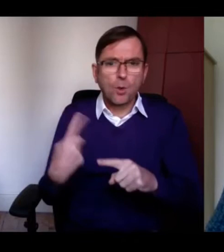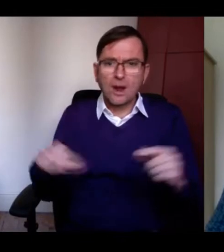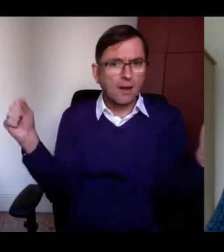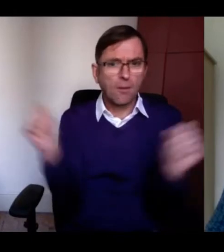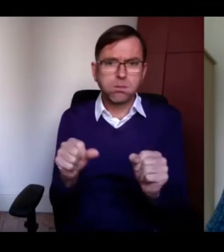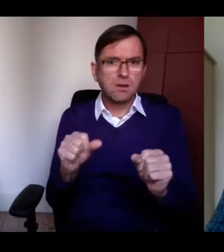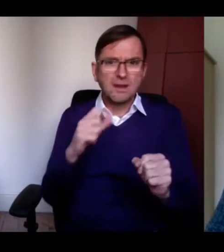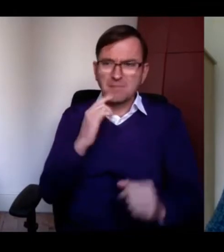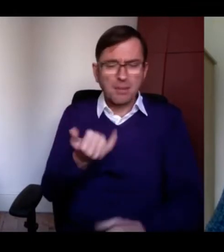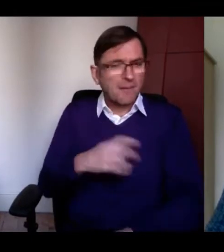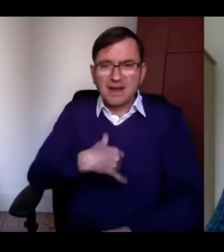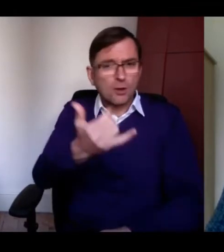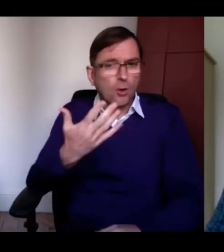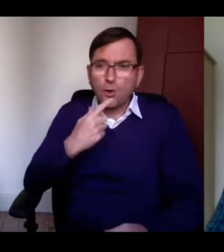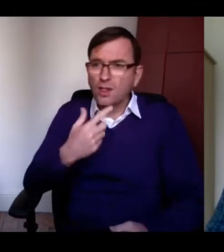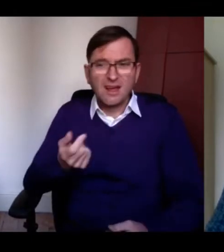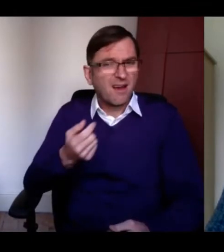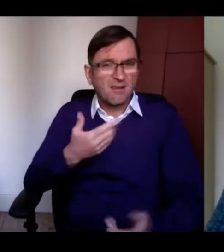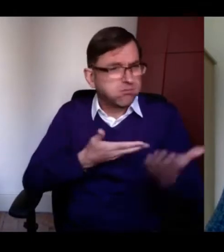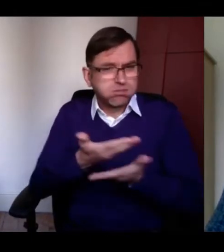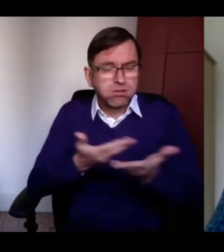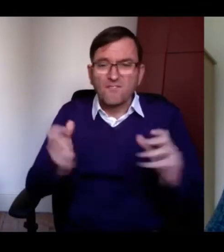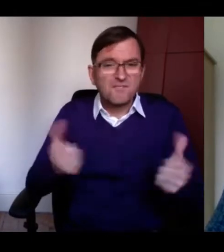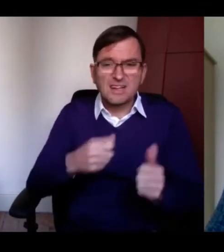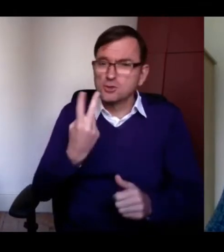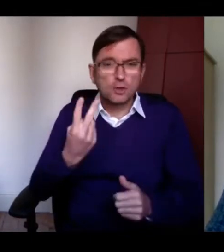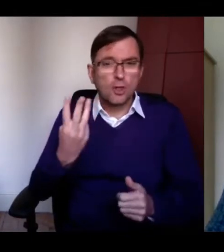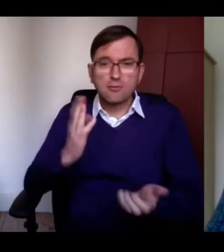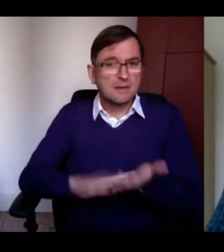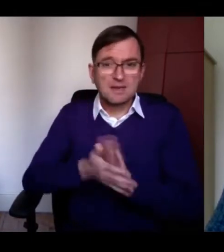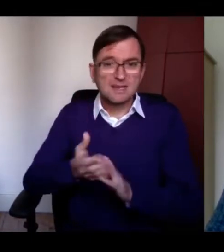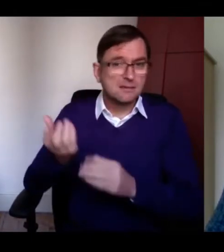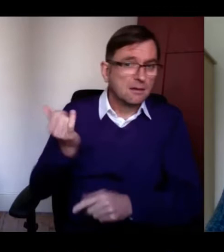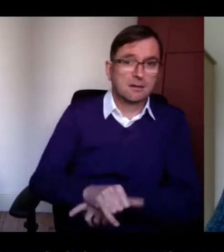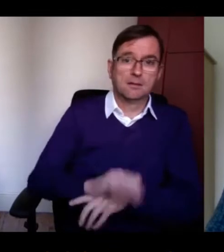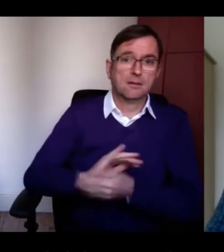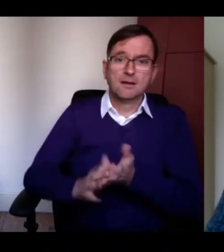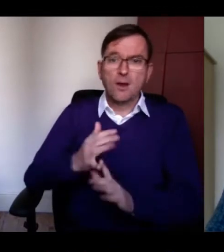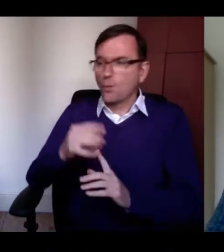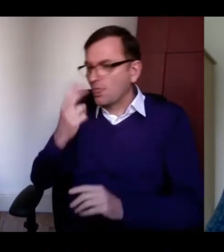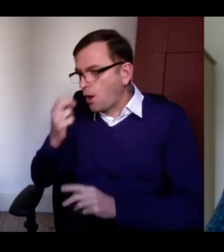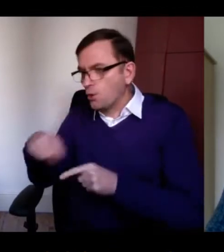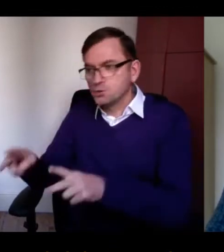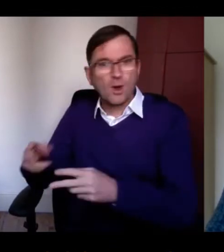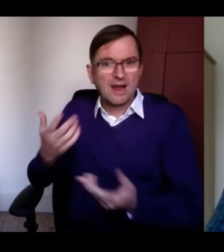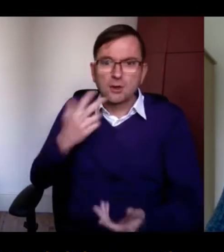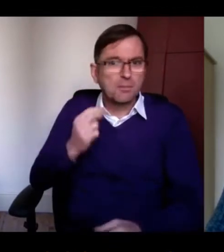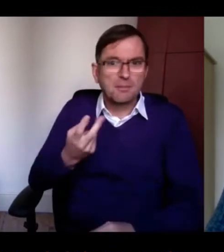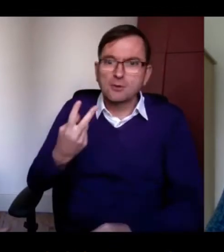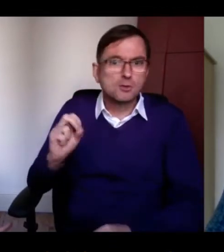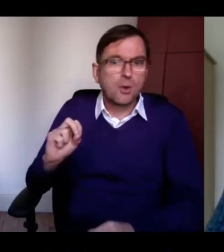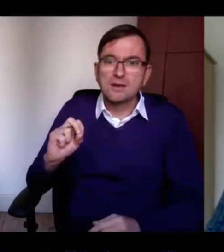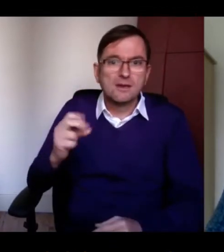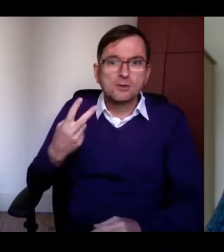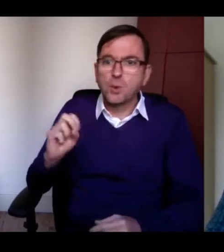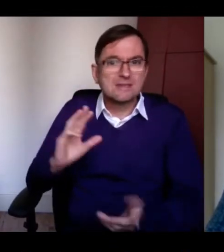So now I can do it in real time, it's short time, I'm a busy person, I can do it two, three minutes, like a